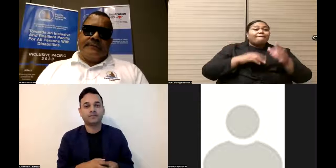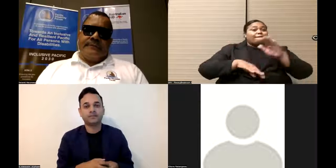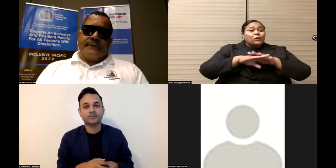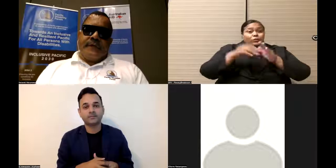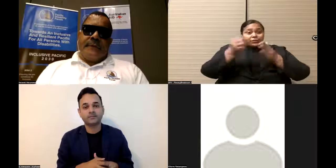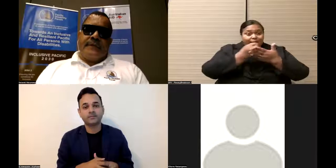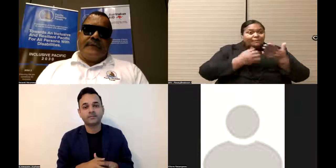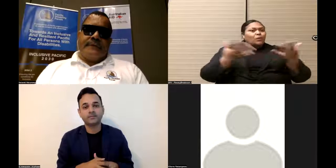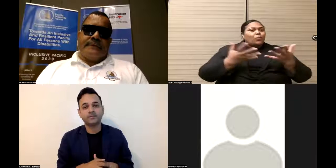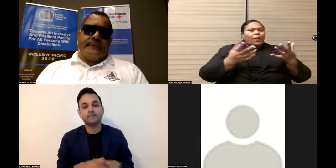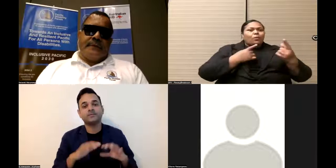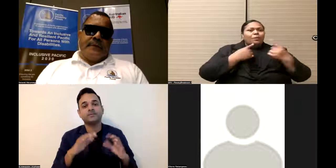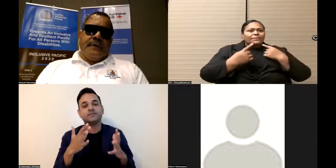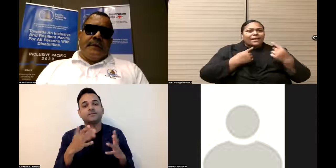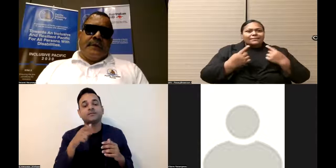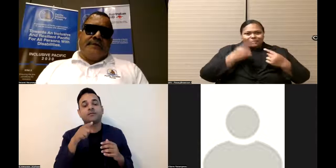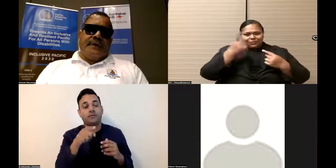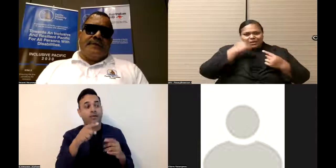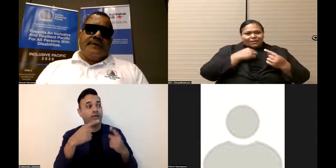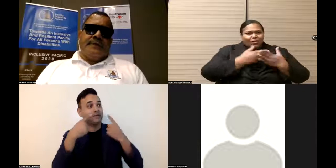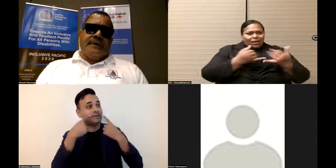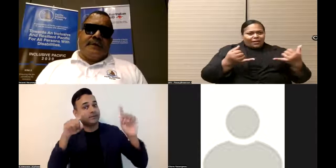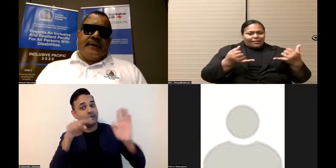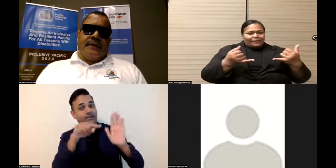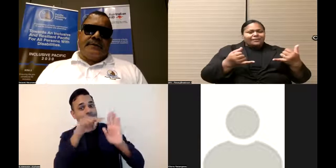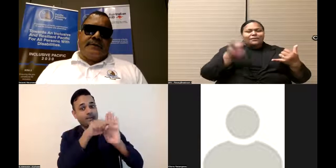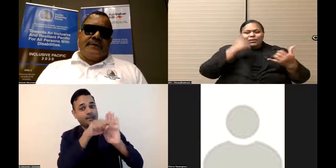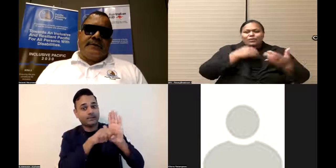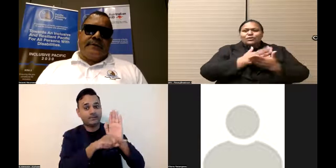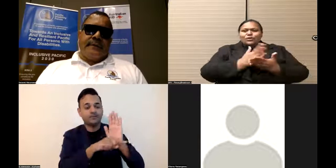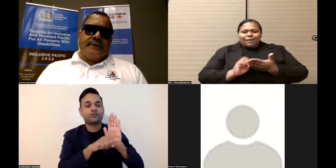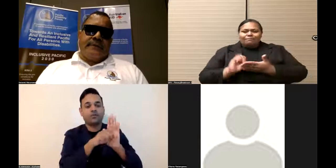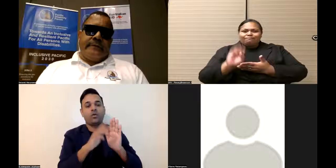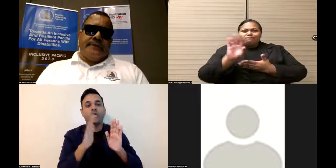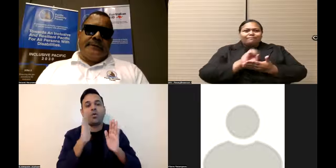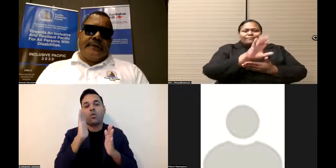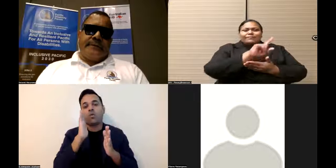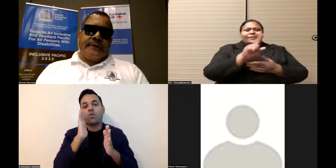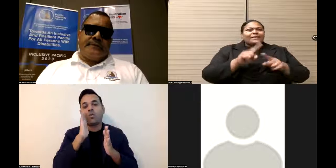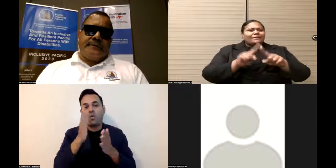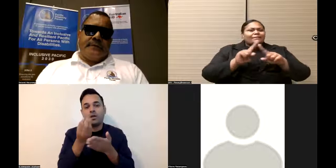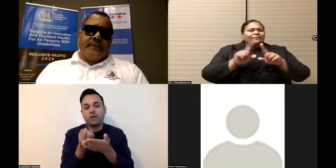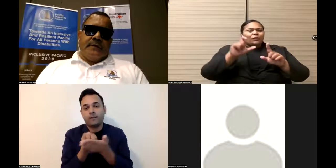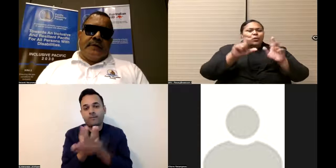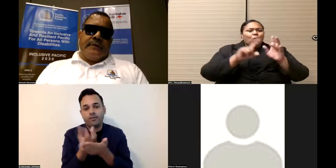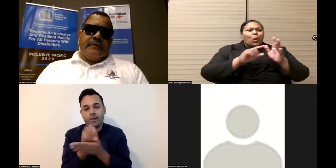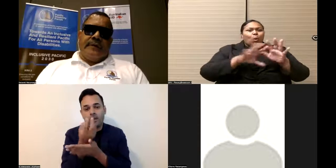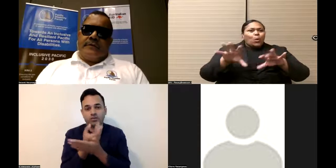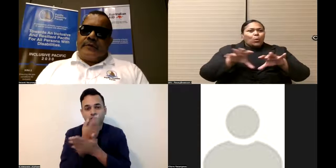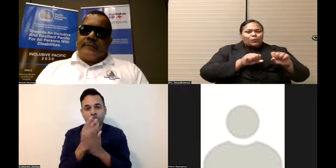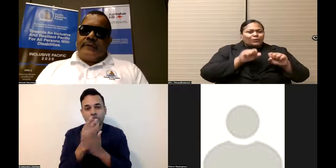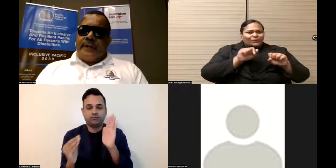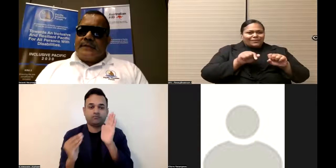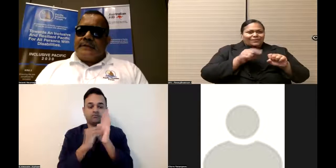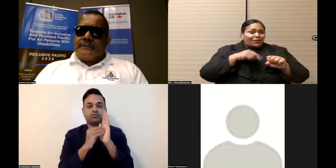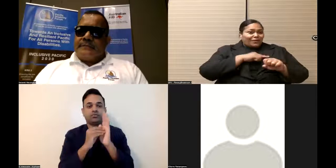co-hosts platforms. Excellencies, ladies and gentlemen, distinguished participants, every good